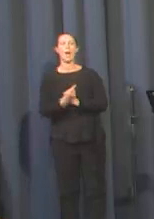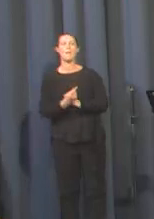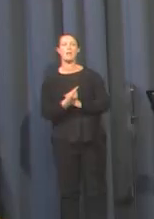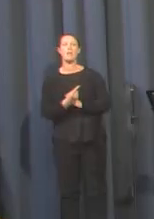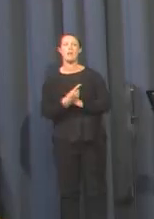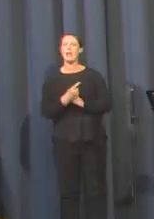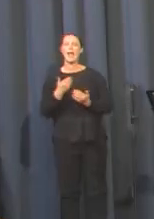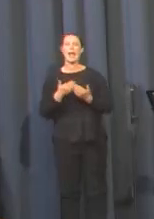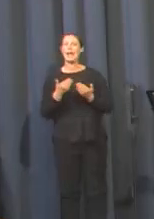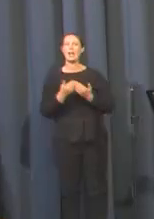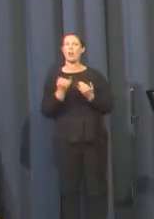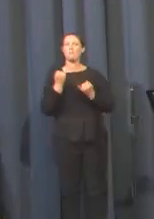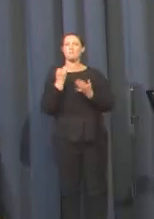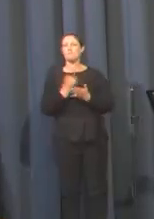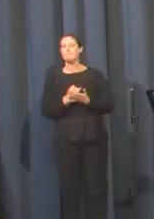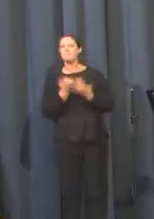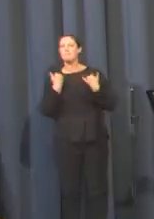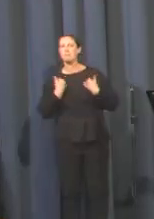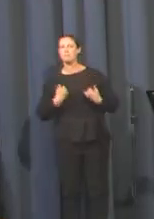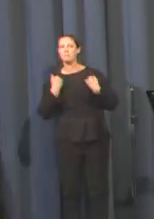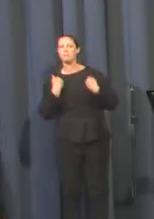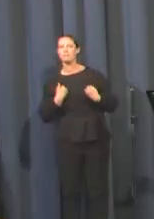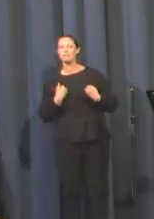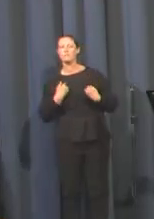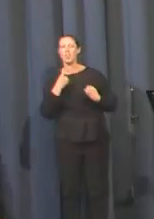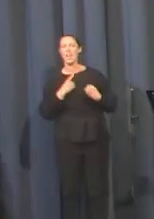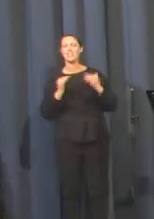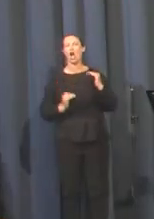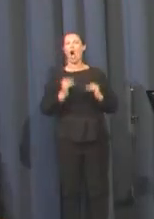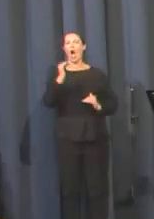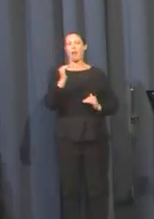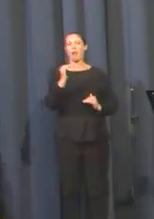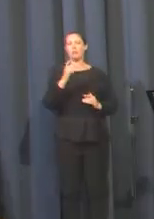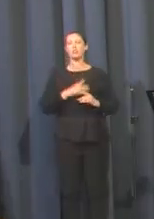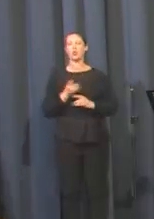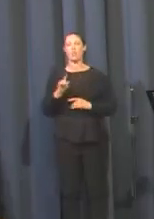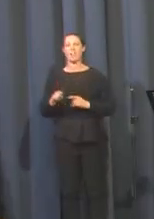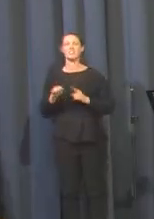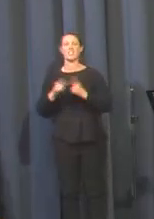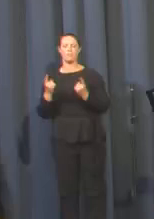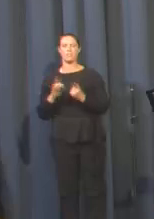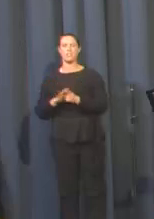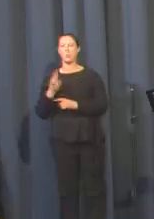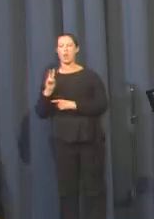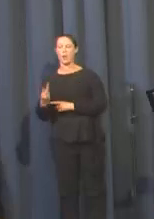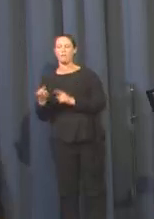those are the health outcomes that we're concerned about that are different between a child and an adult.